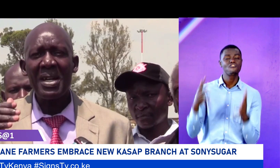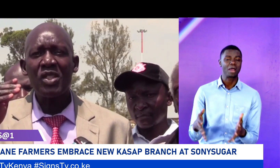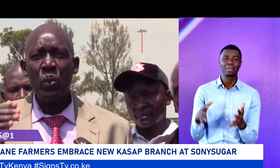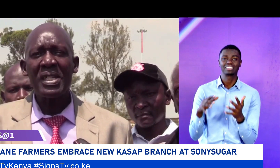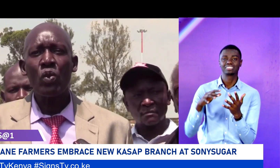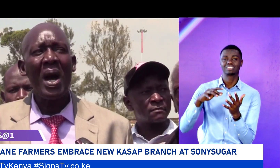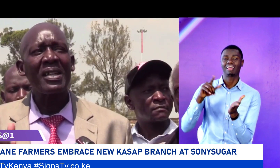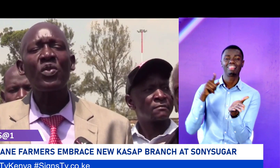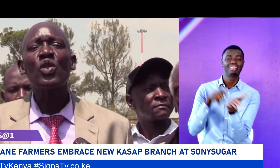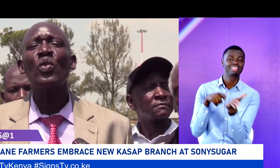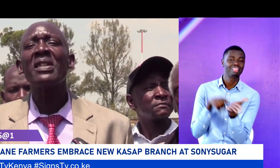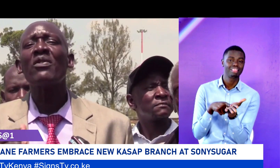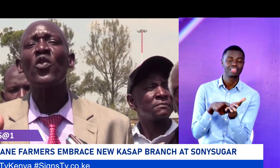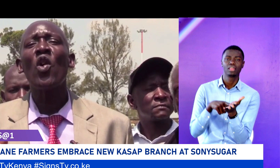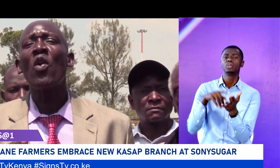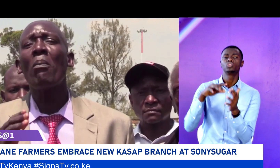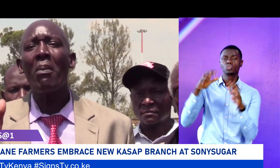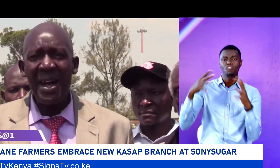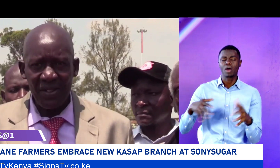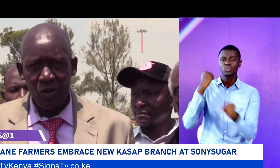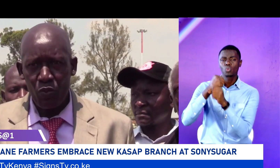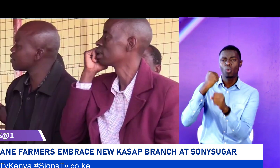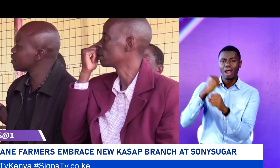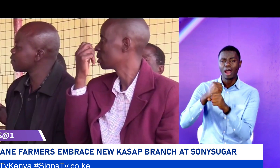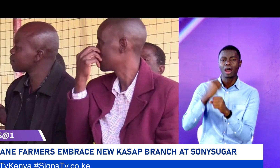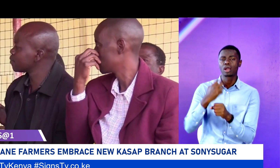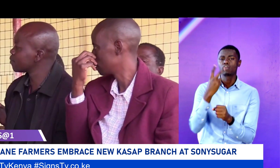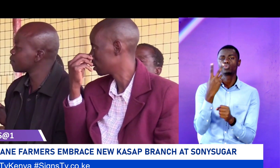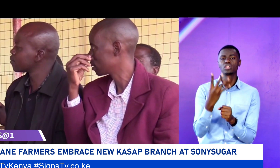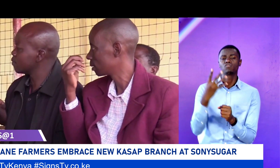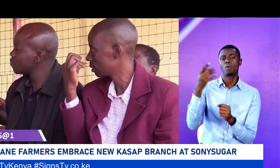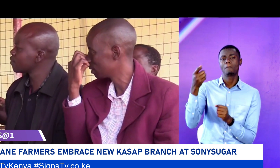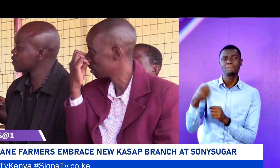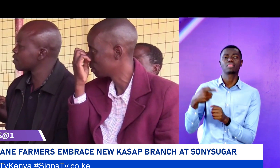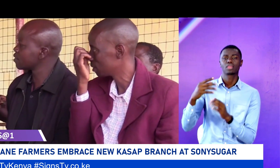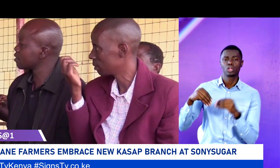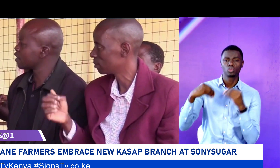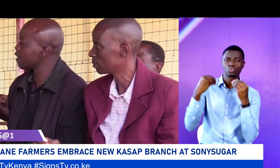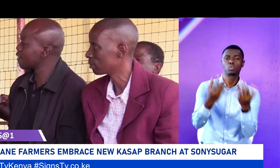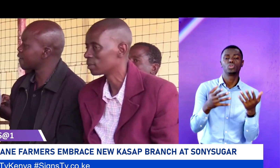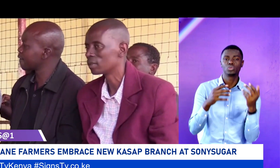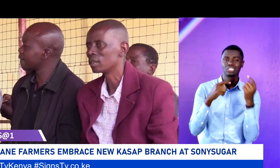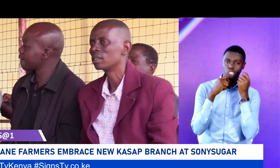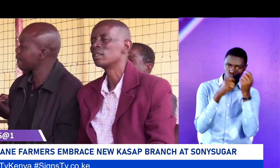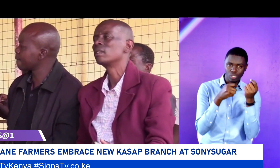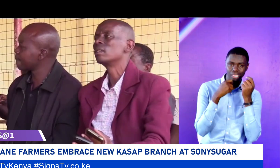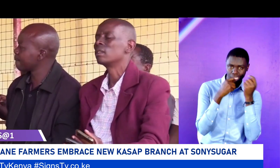Farmers sweat works for 24 months to produce sugar. And this sugar, it only takes the